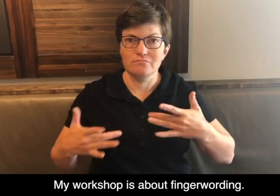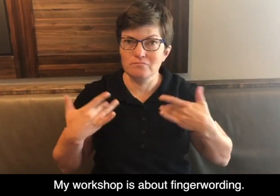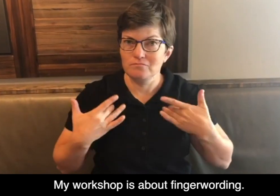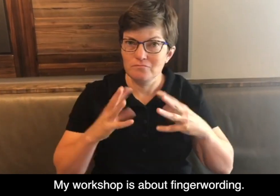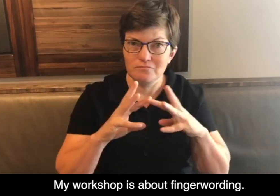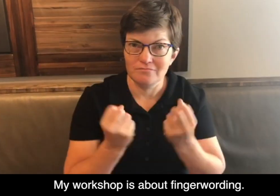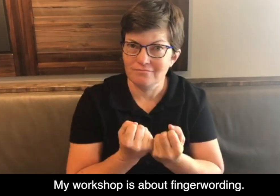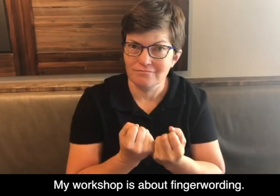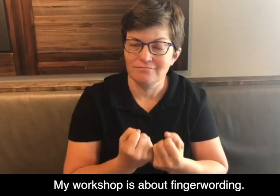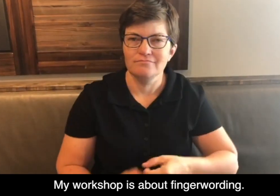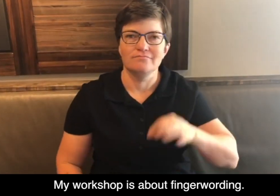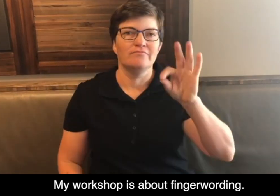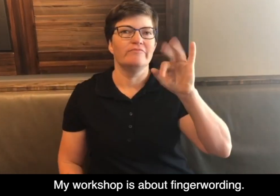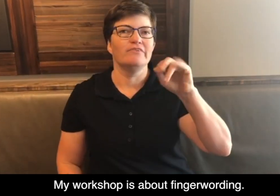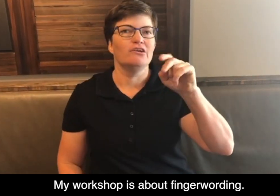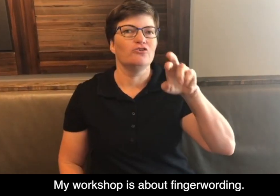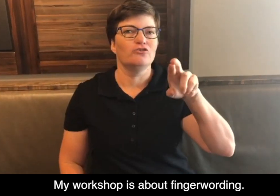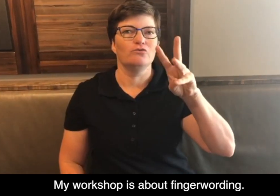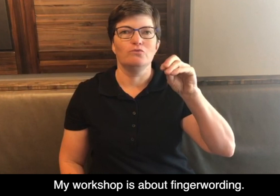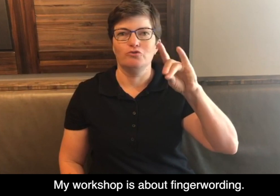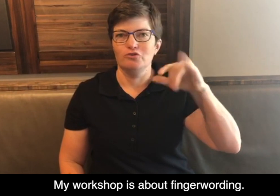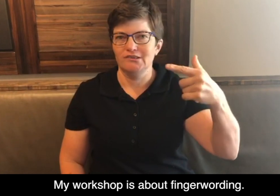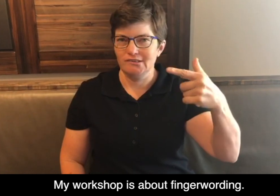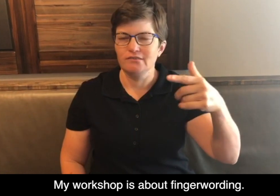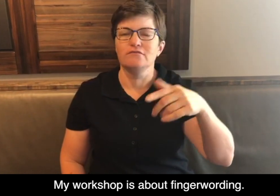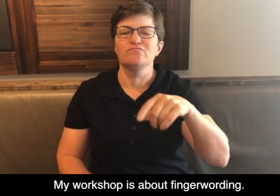My workshop is about fingerwording.